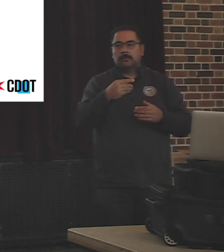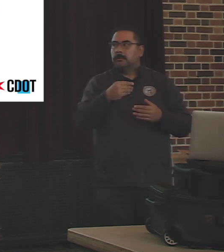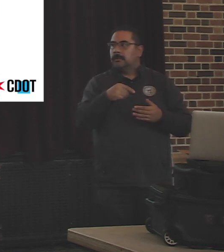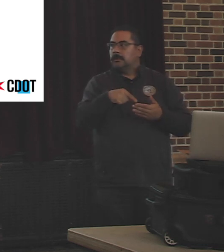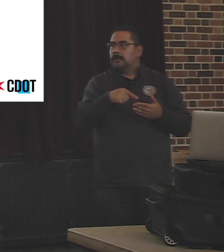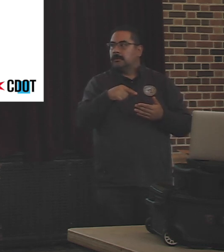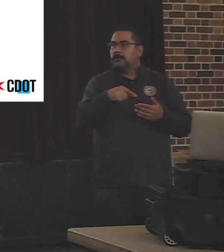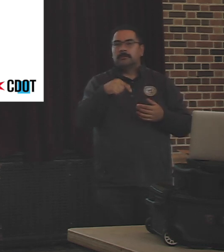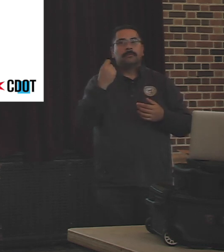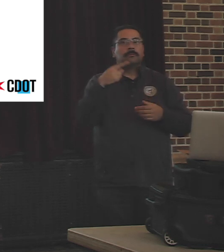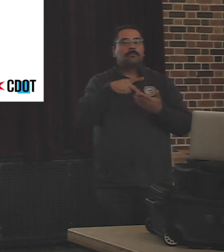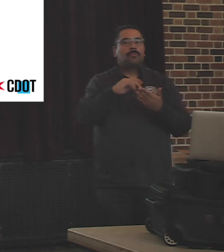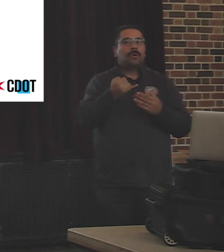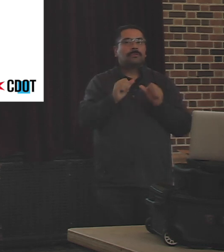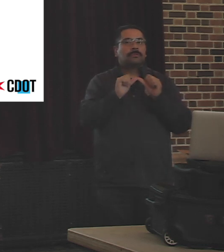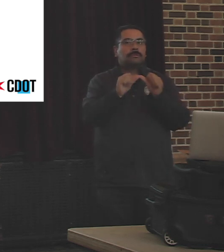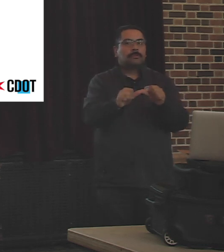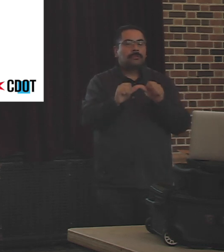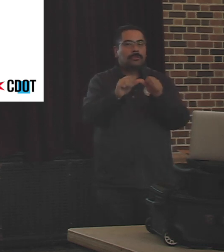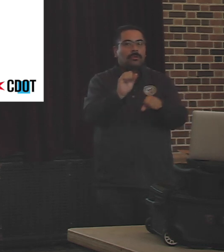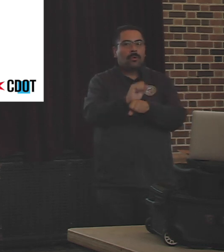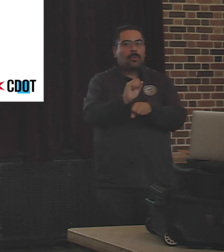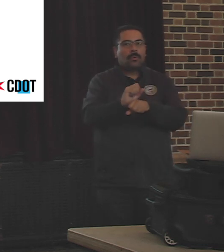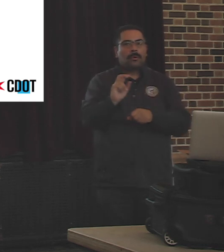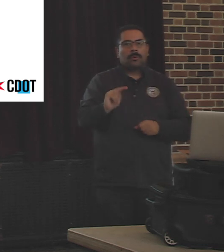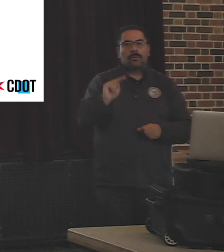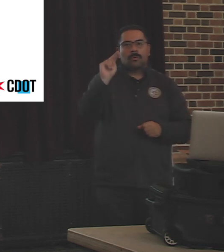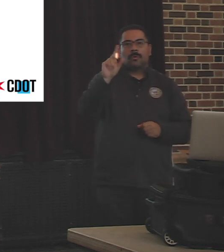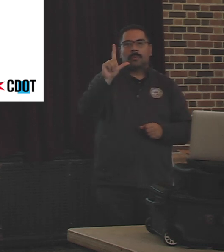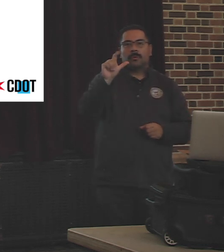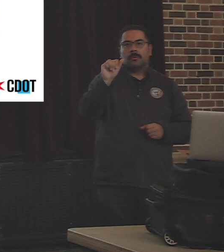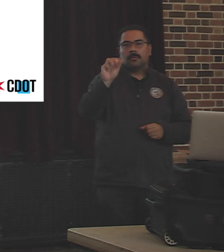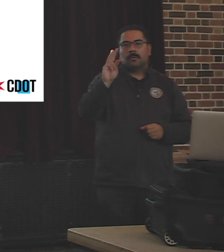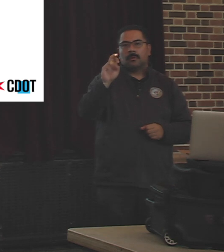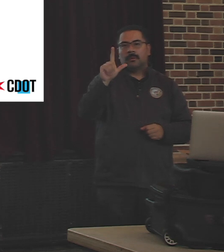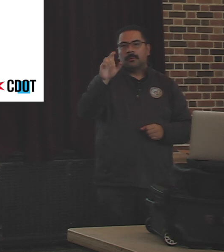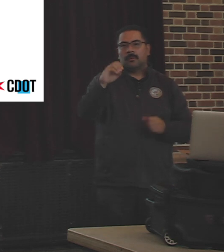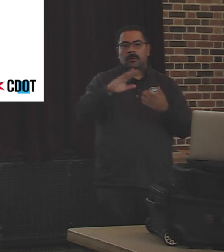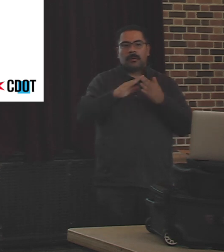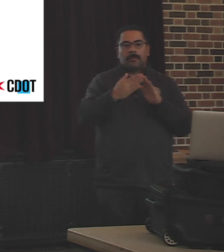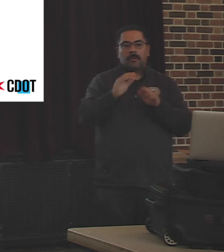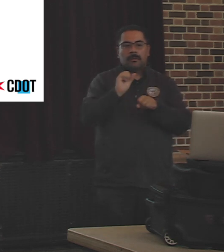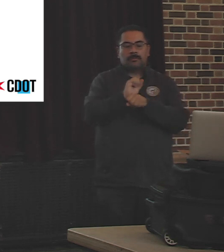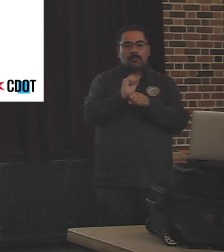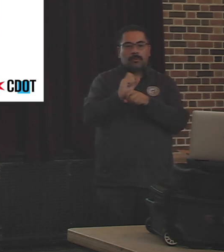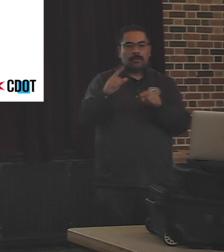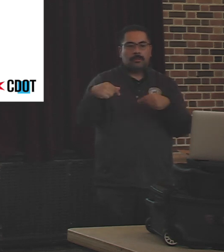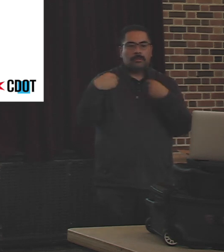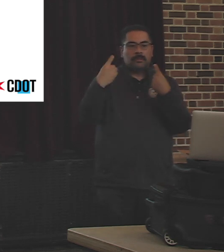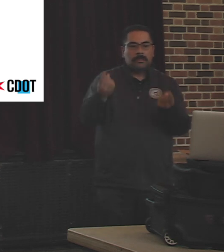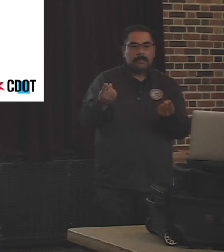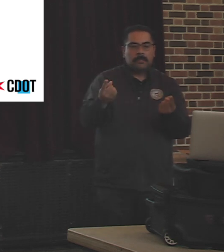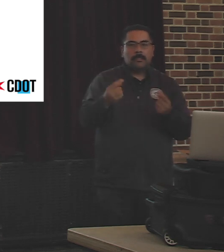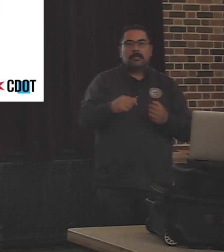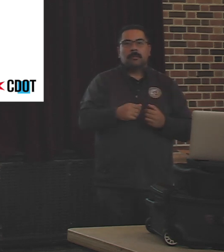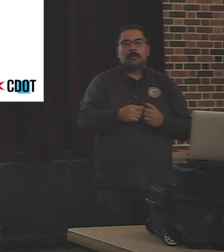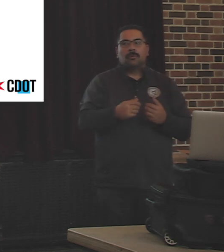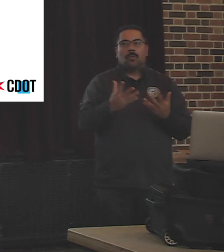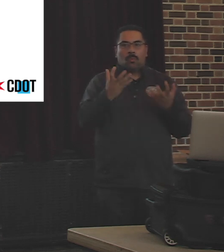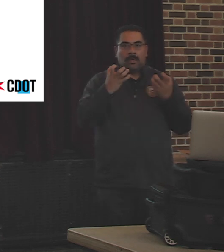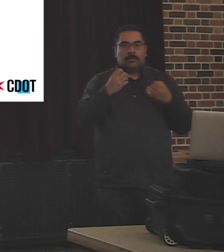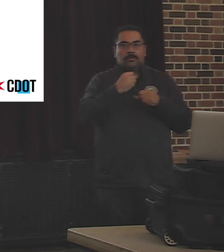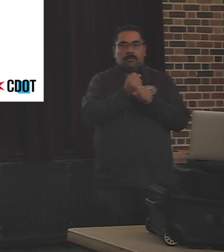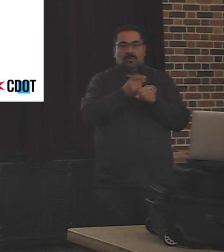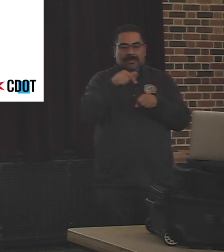a continuation of the work that the North Lawndale community has been working on for a long time. The team wants to build on this